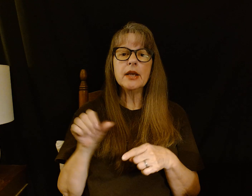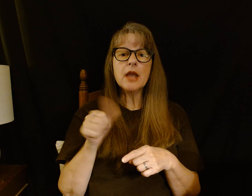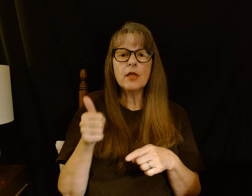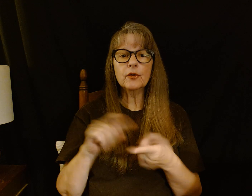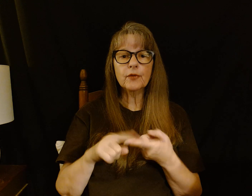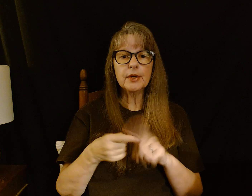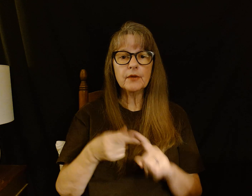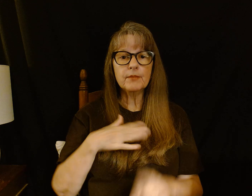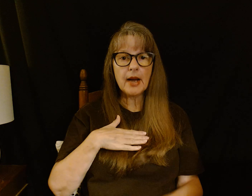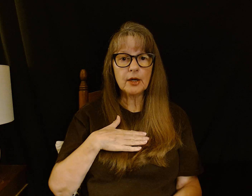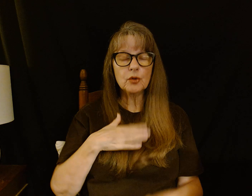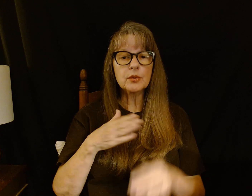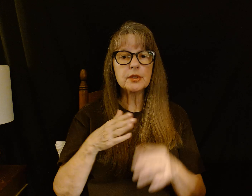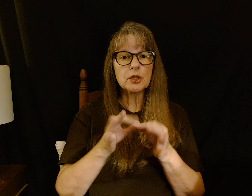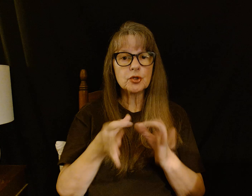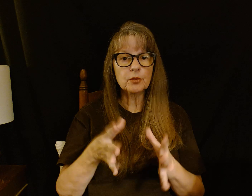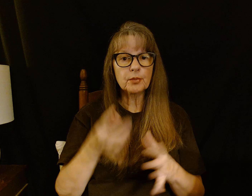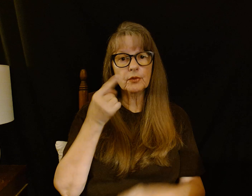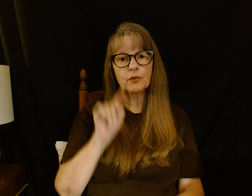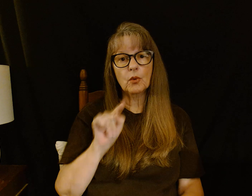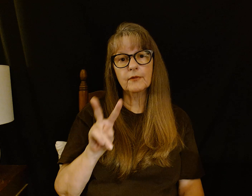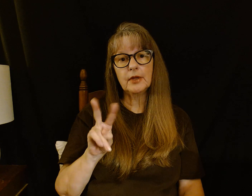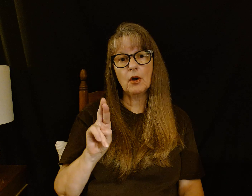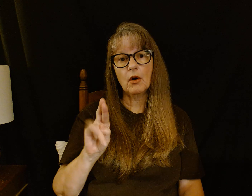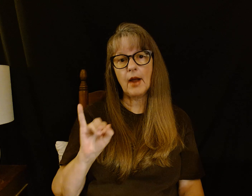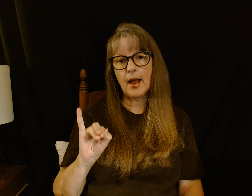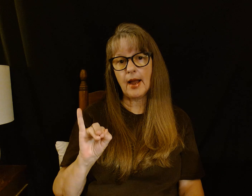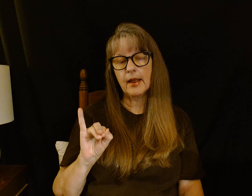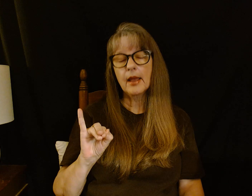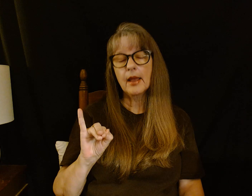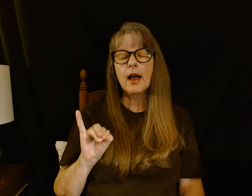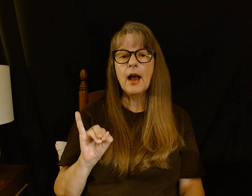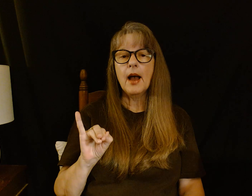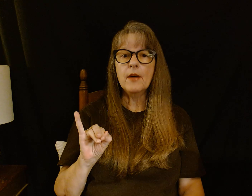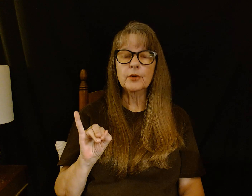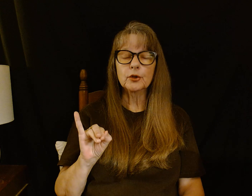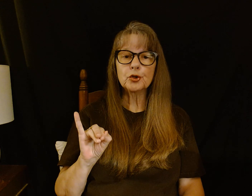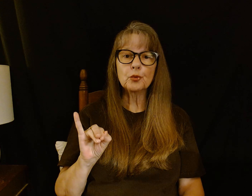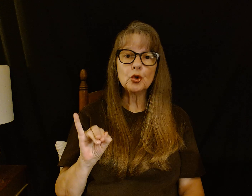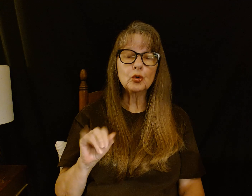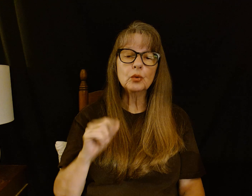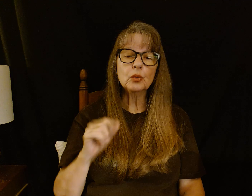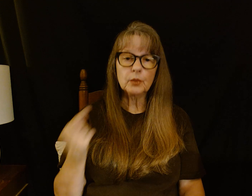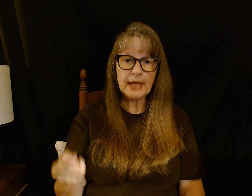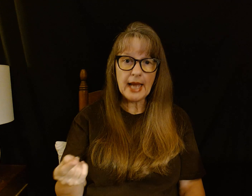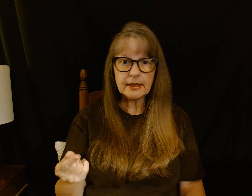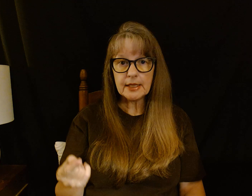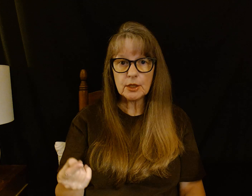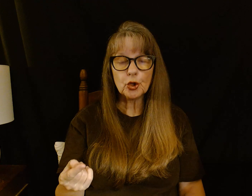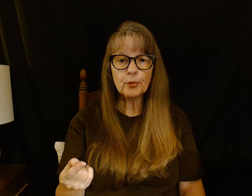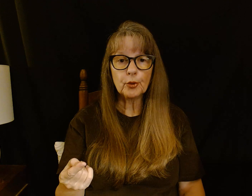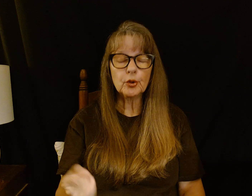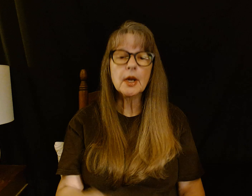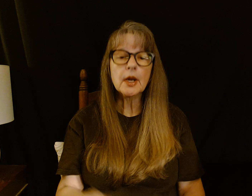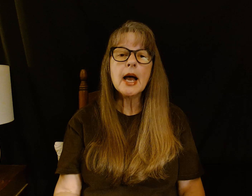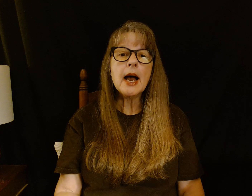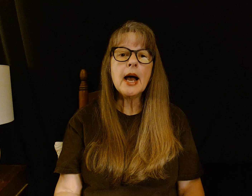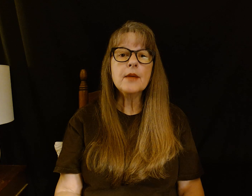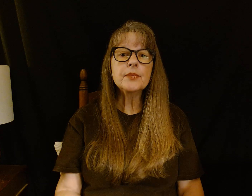another friend of mine who is an interpreter for VRI, virtual reality interpreter, that